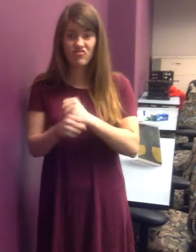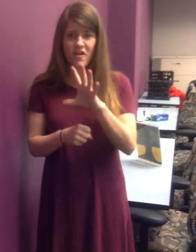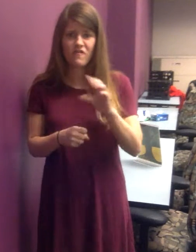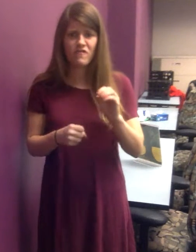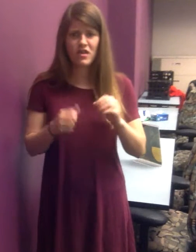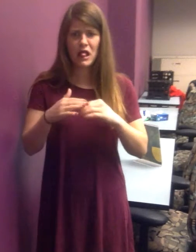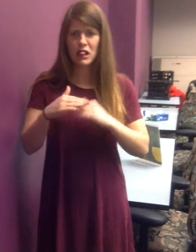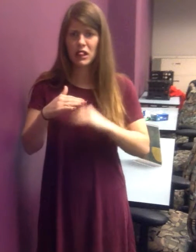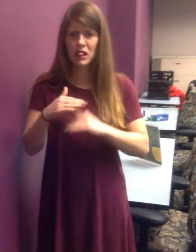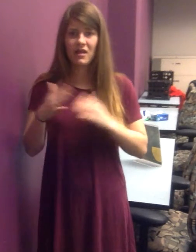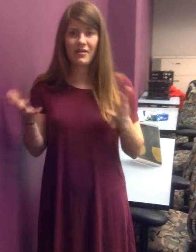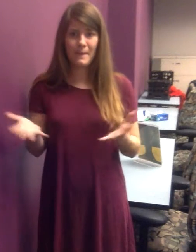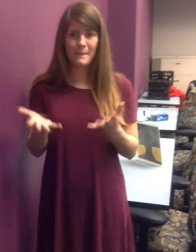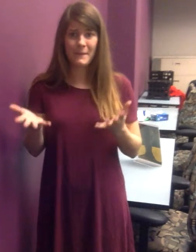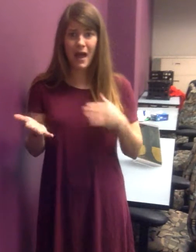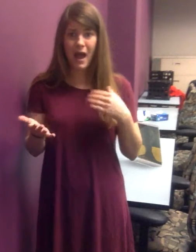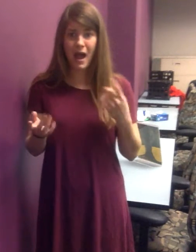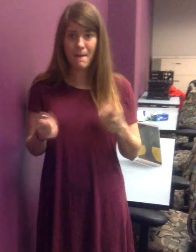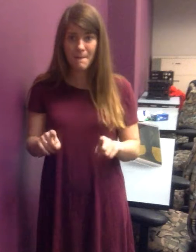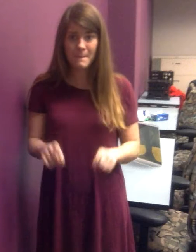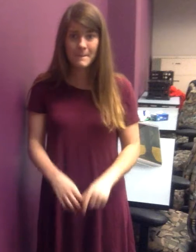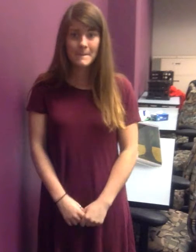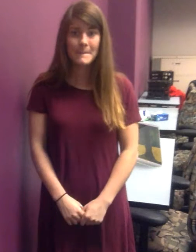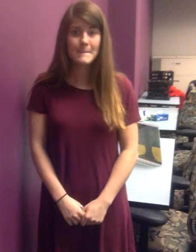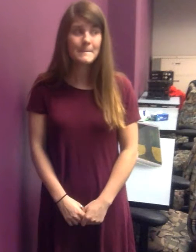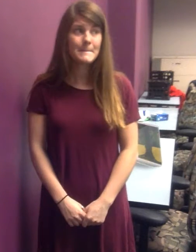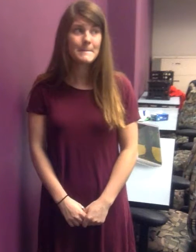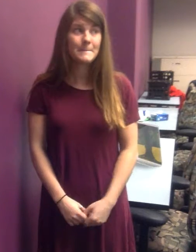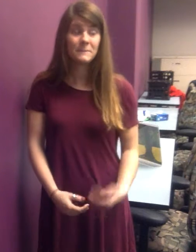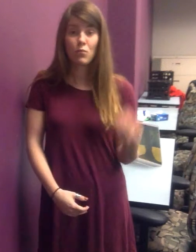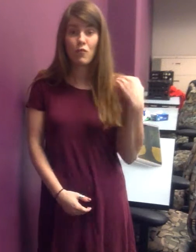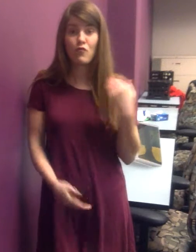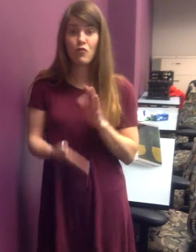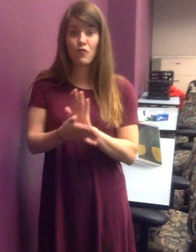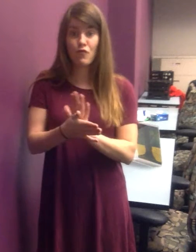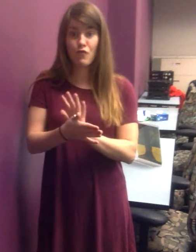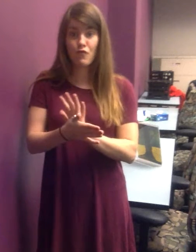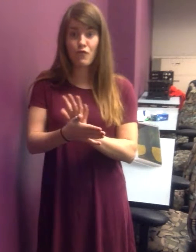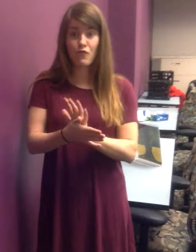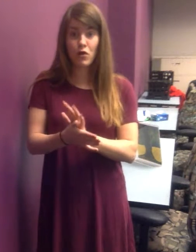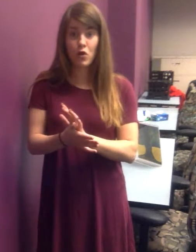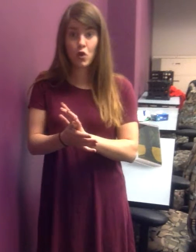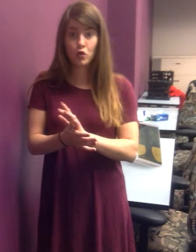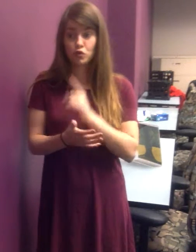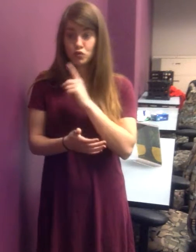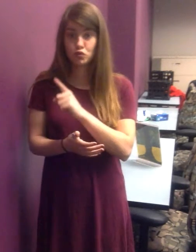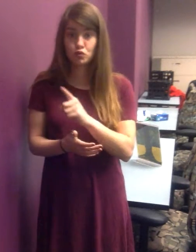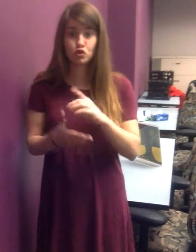the film An Inconvenient Truth told a disturbing story and galvanized public awareness about the climate. And now to a new